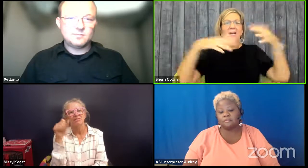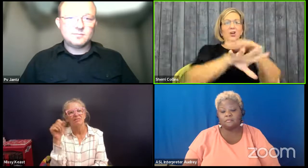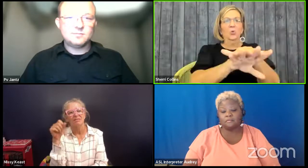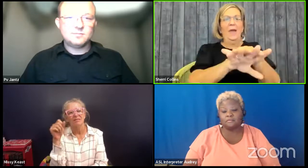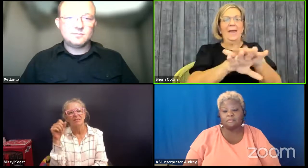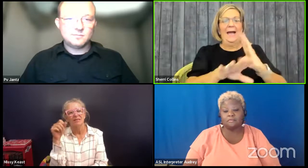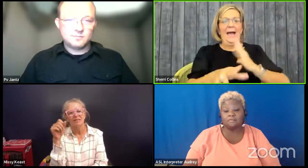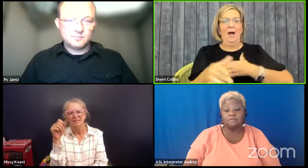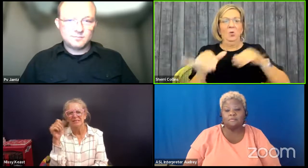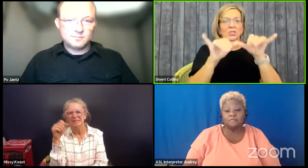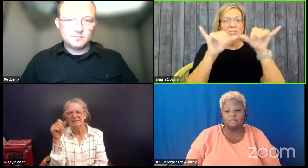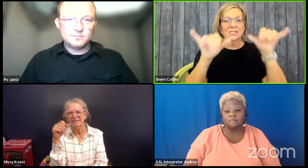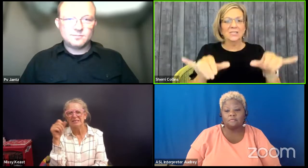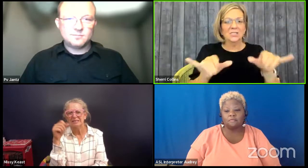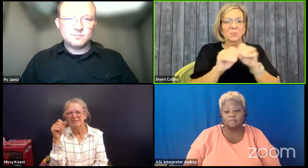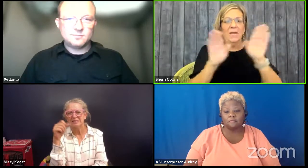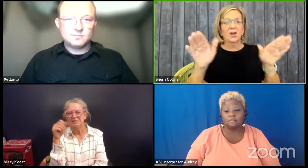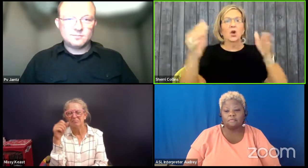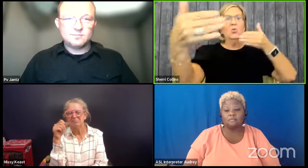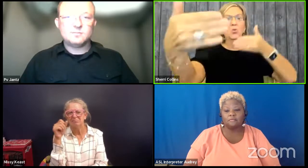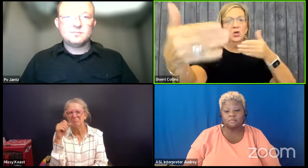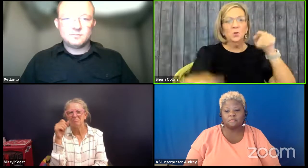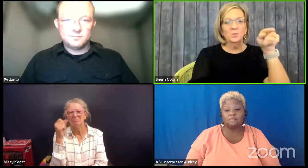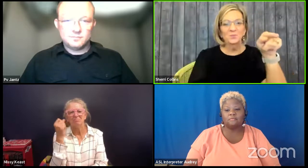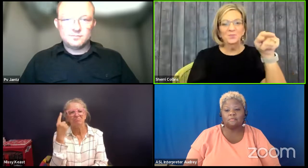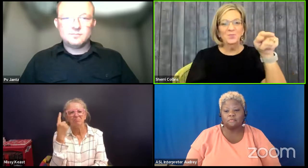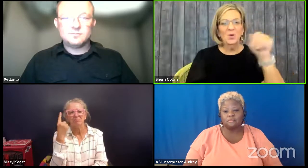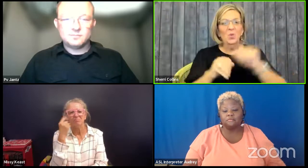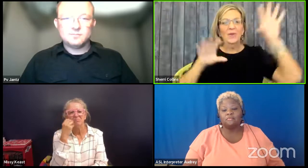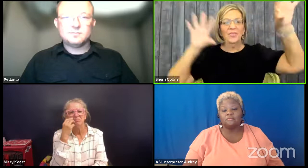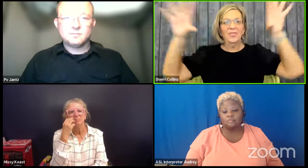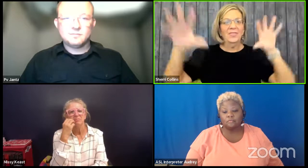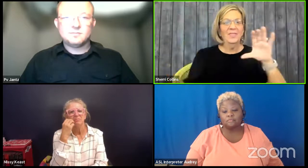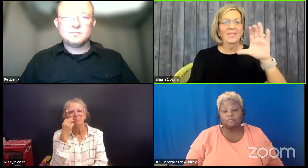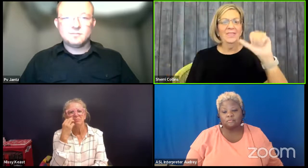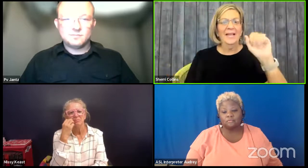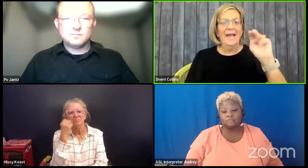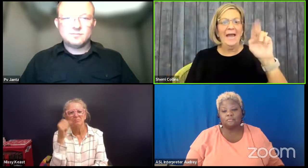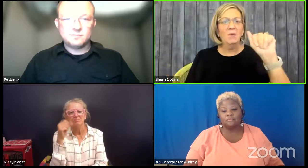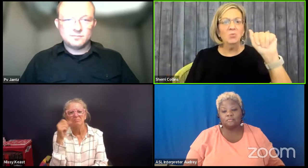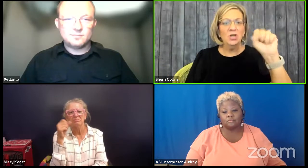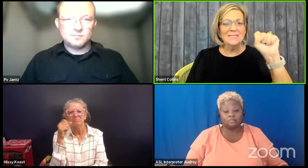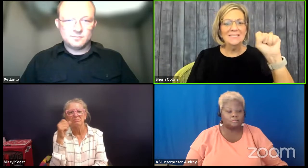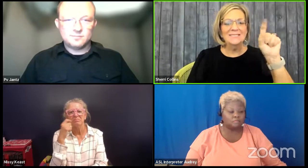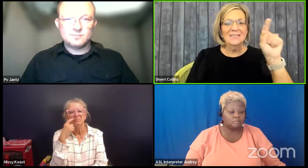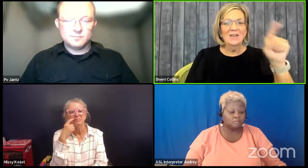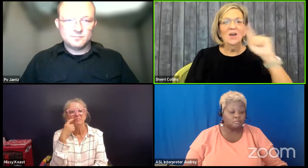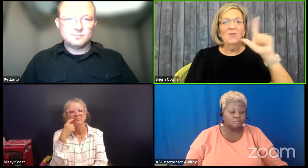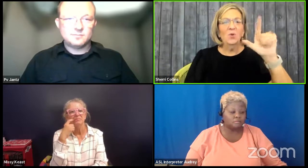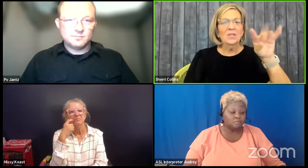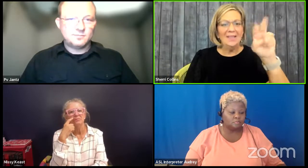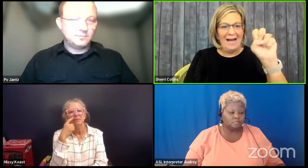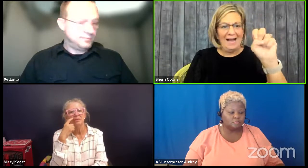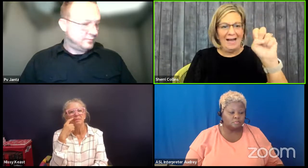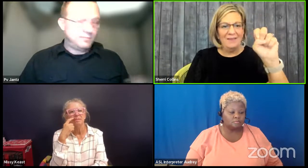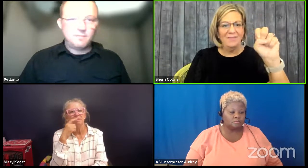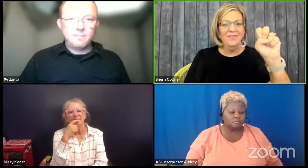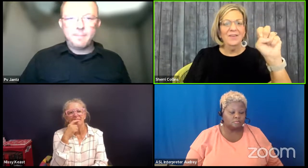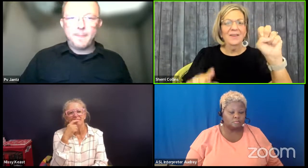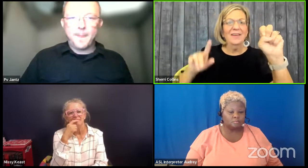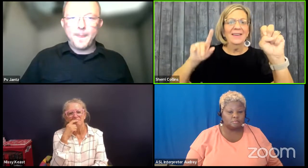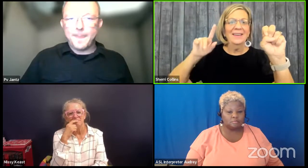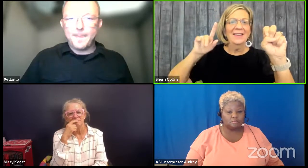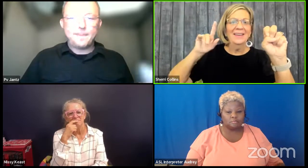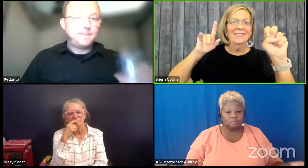can't integrate our system in our room with the cameras for live.